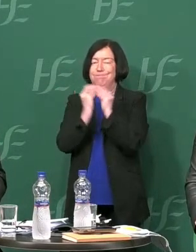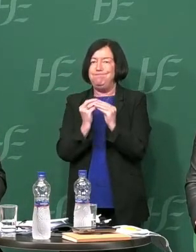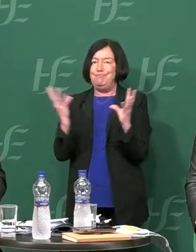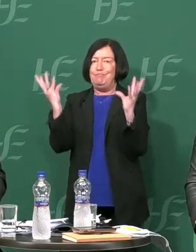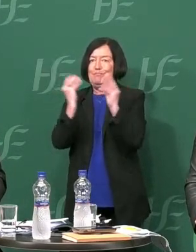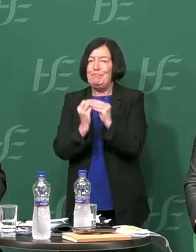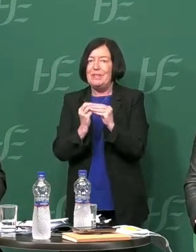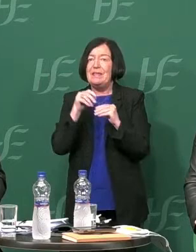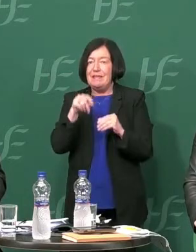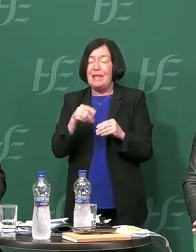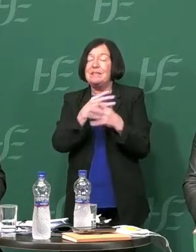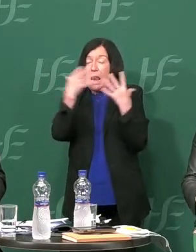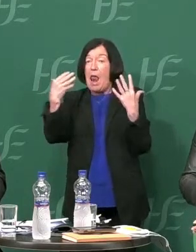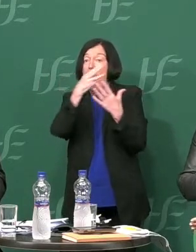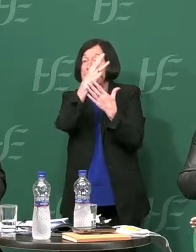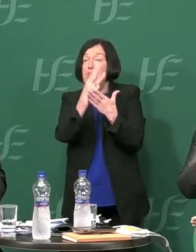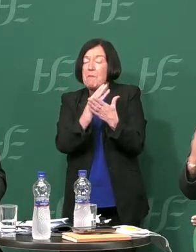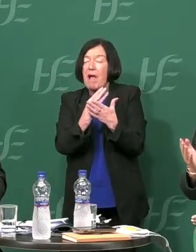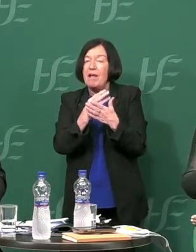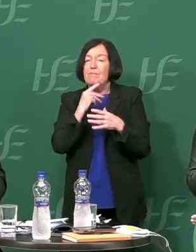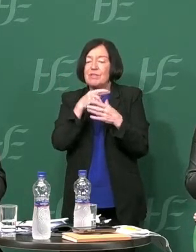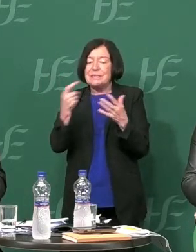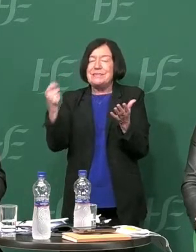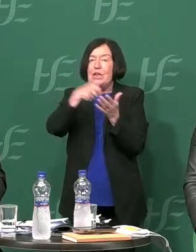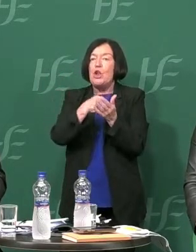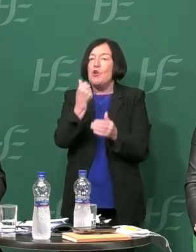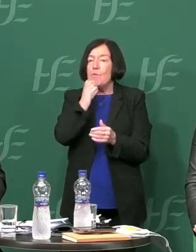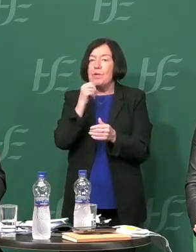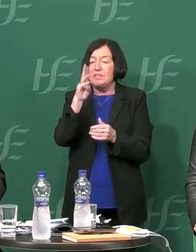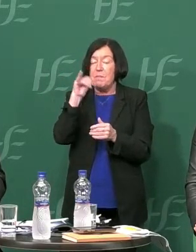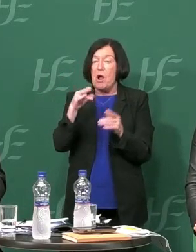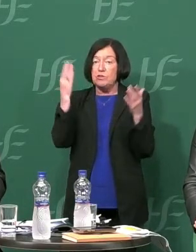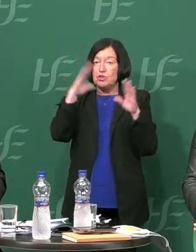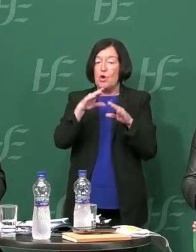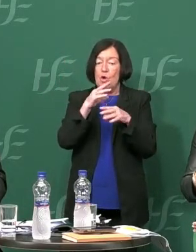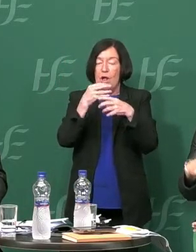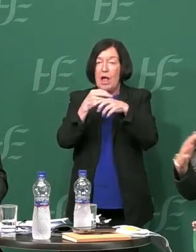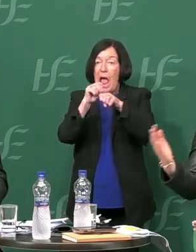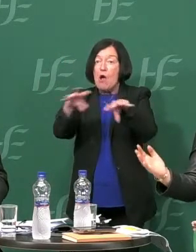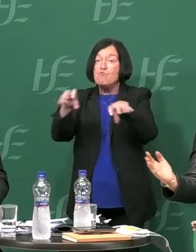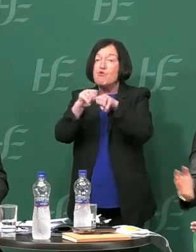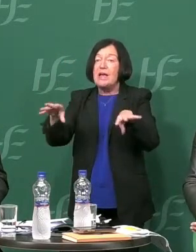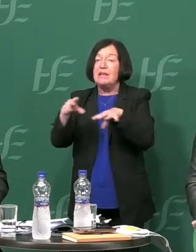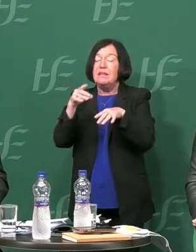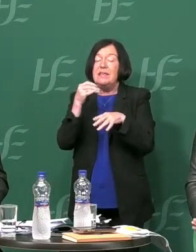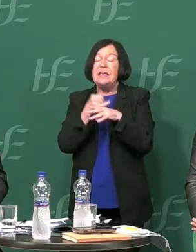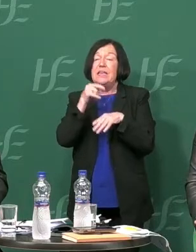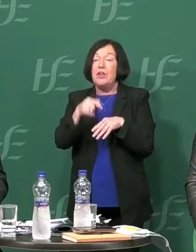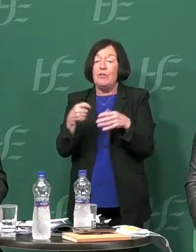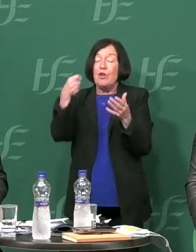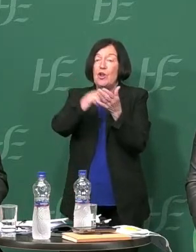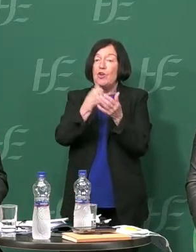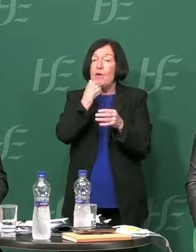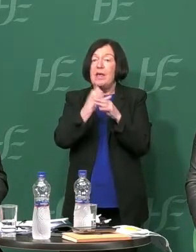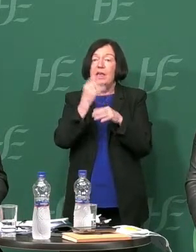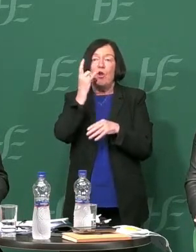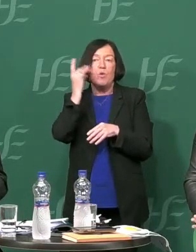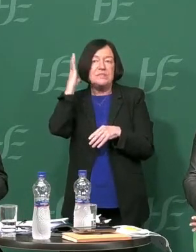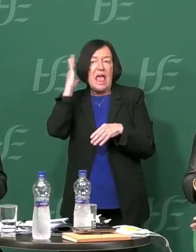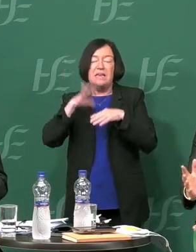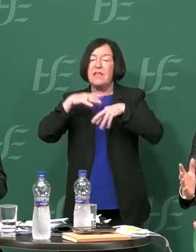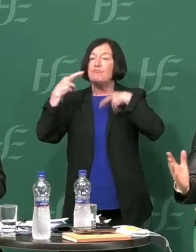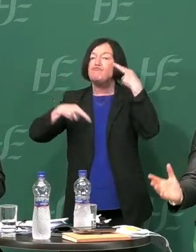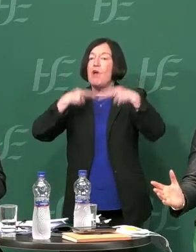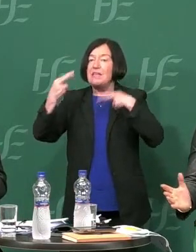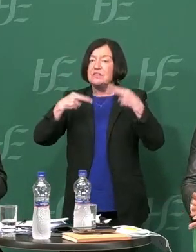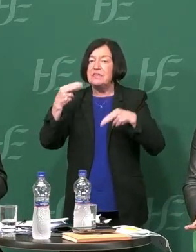to be a large component. There is increasing numbers. Martin showed some of the outbreaks there. There are increasing numbers in hotels and restaurants.